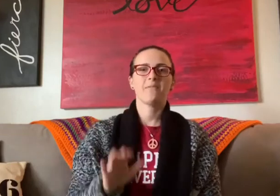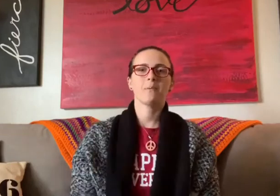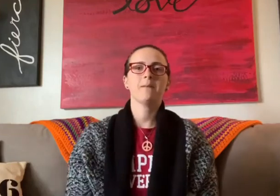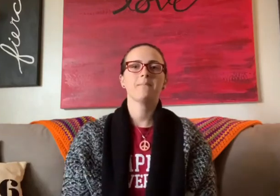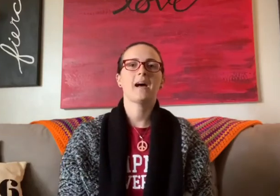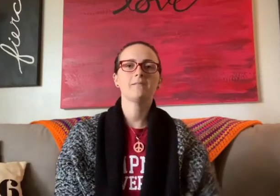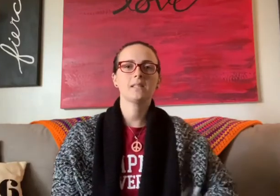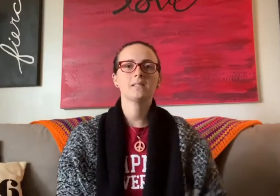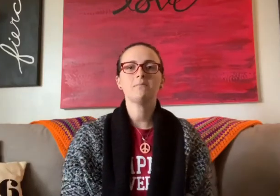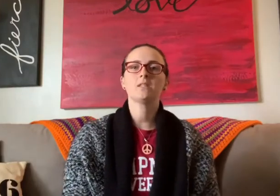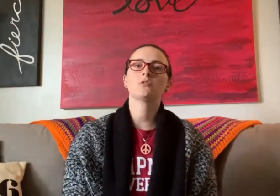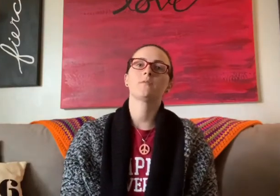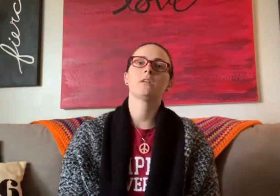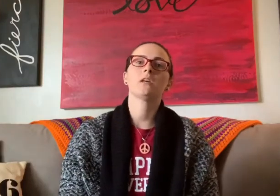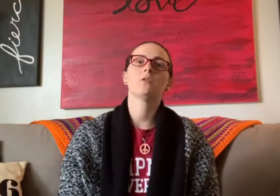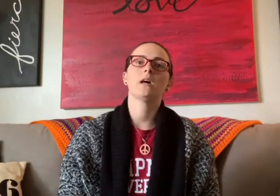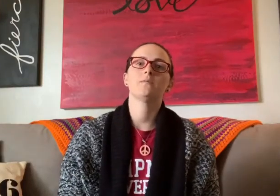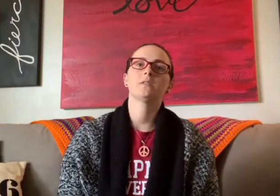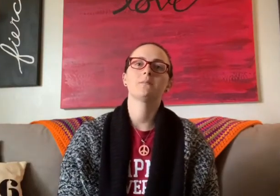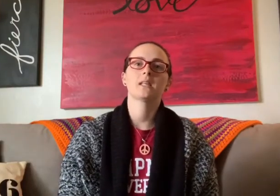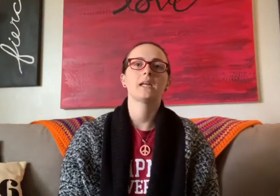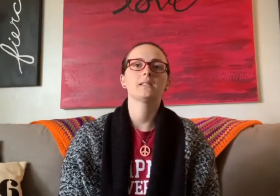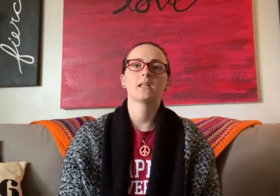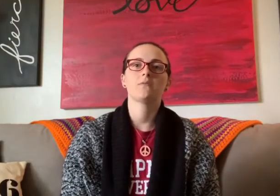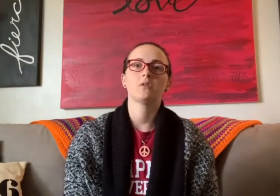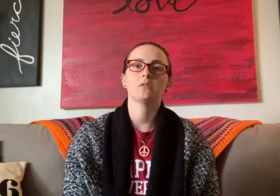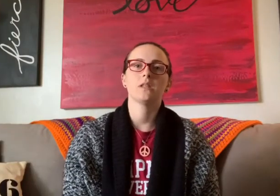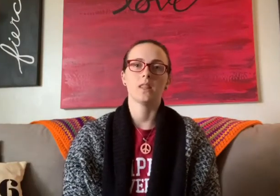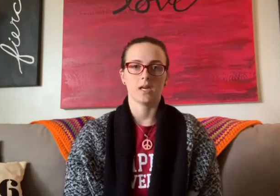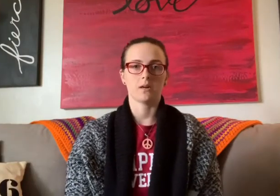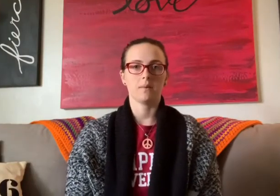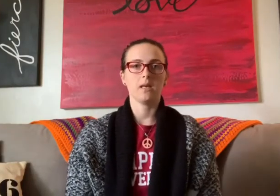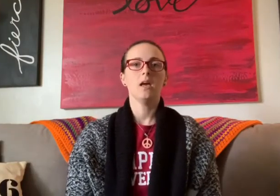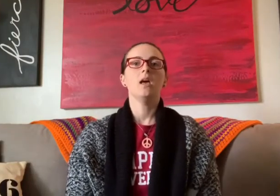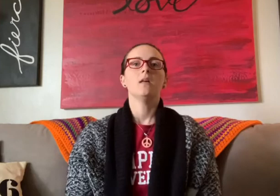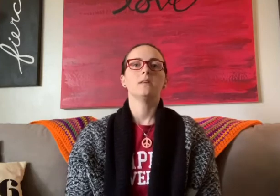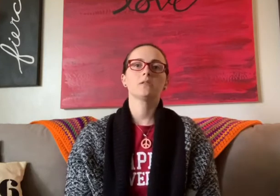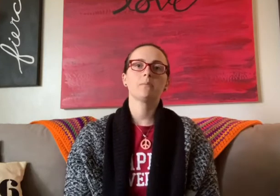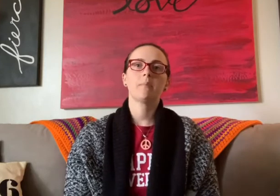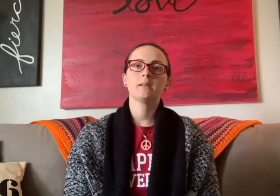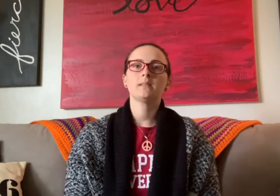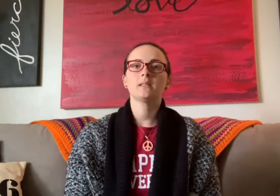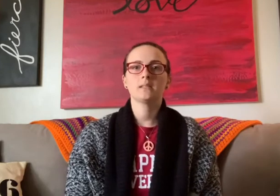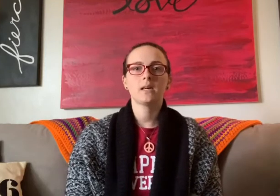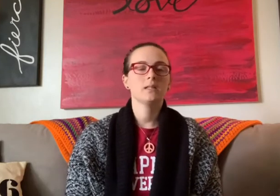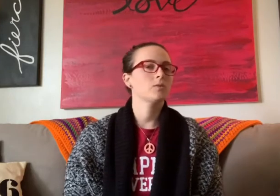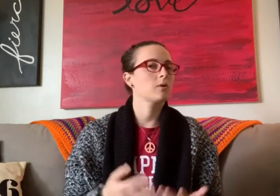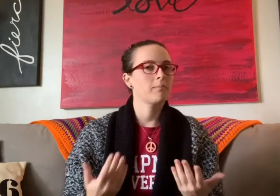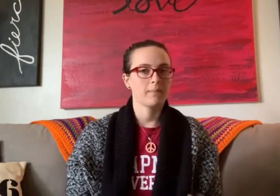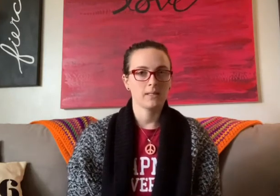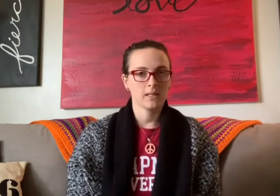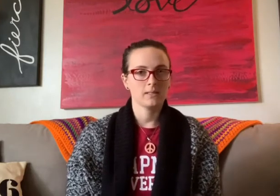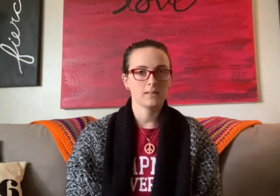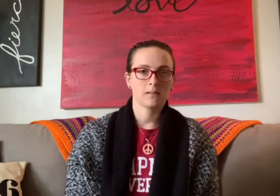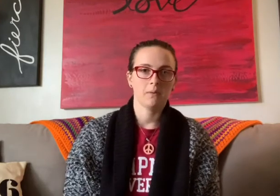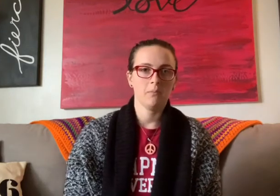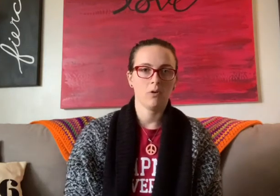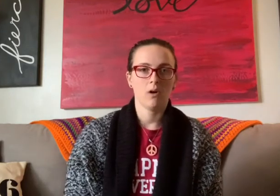Hey everybody, I was asked to make a short video of some signs that I've used in therapy. These are basic signs, or baby signs as some people call